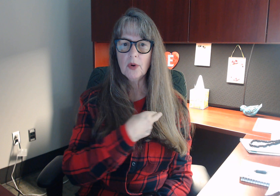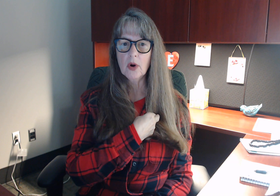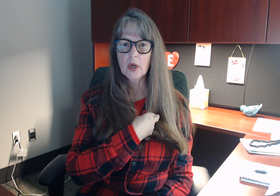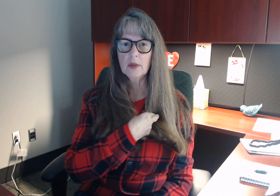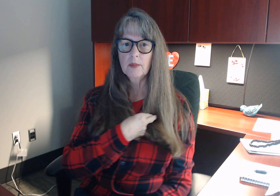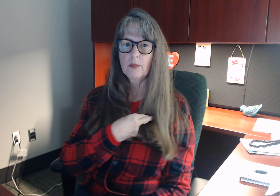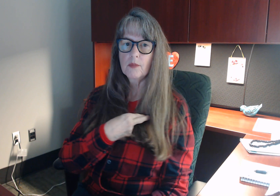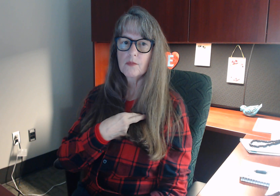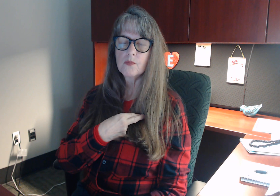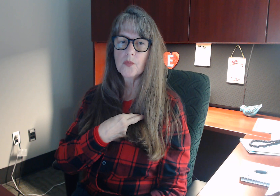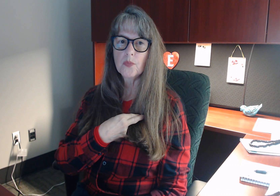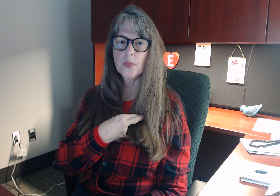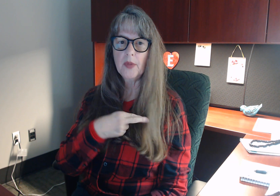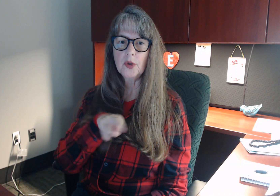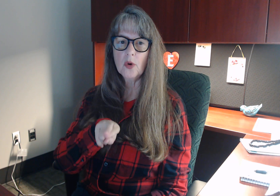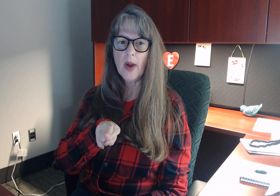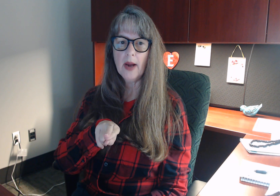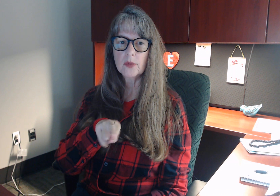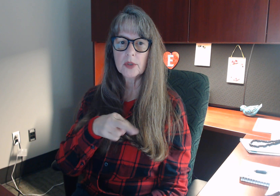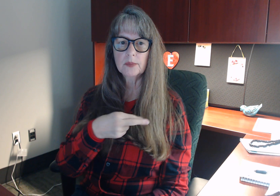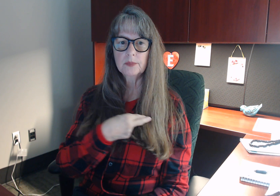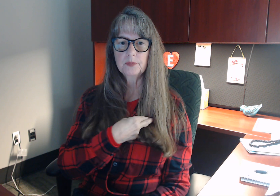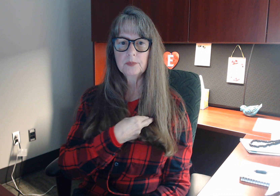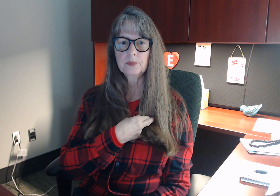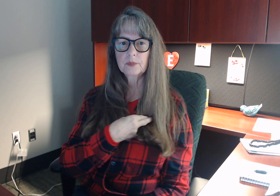R, and then you go out.